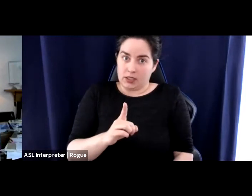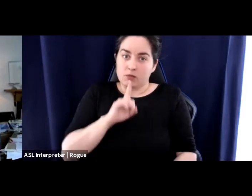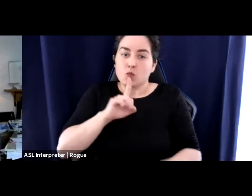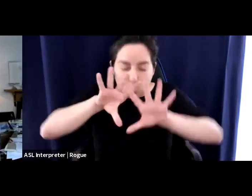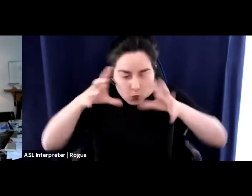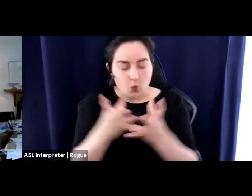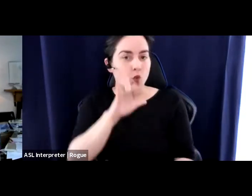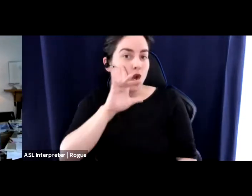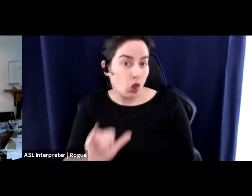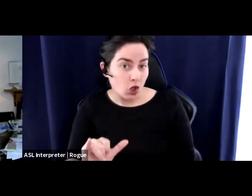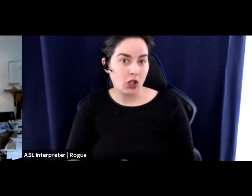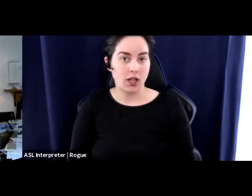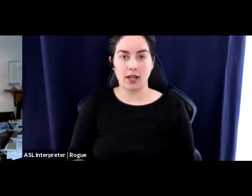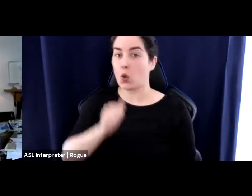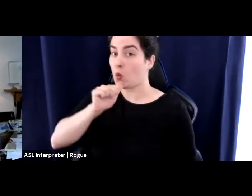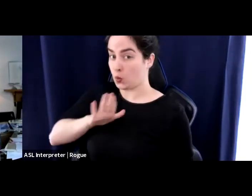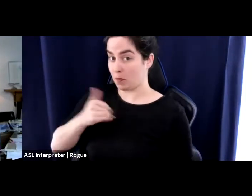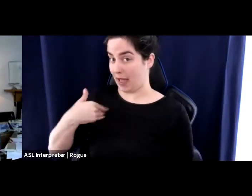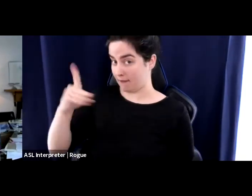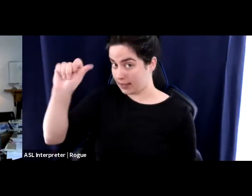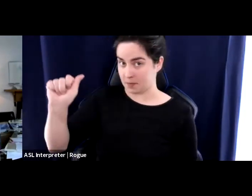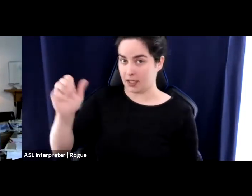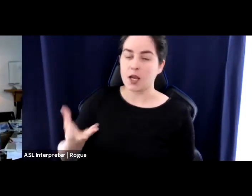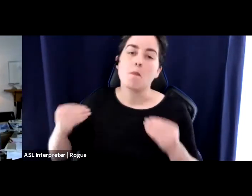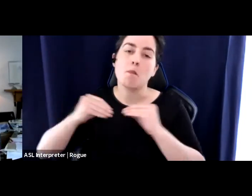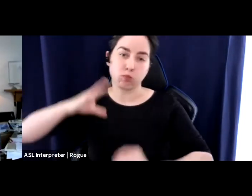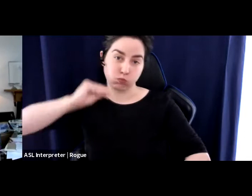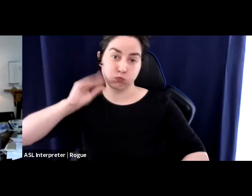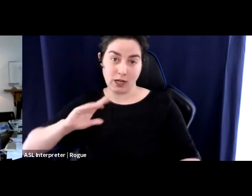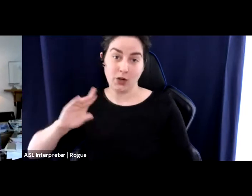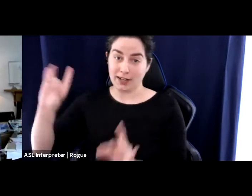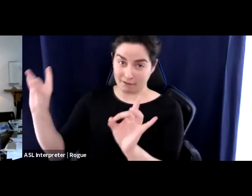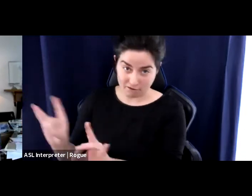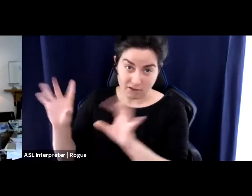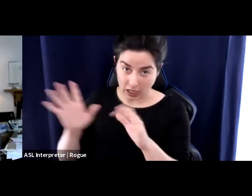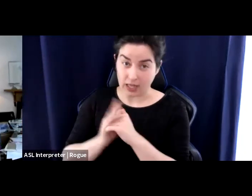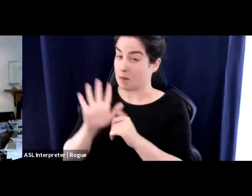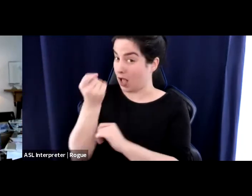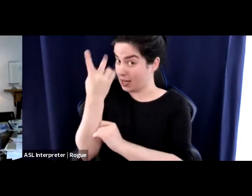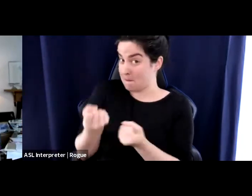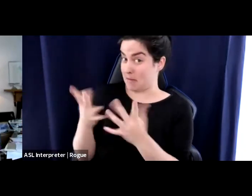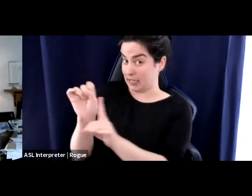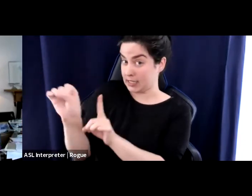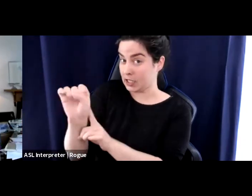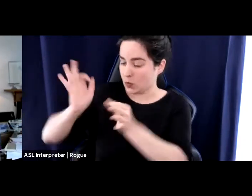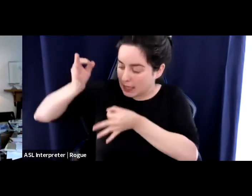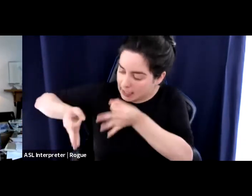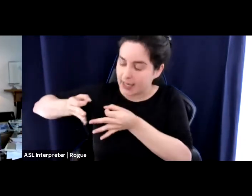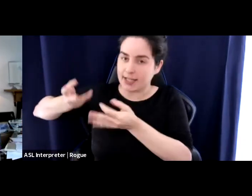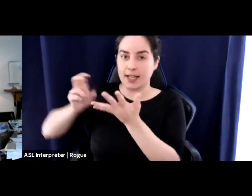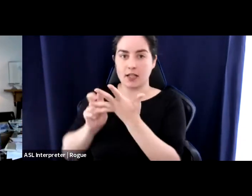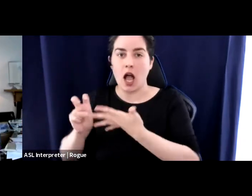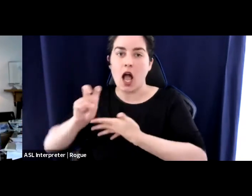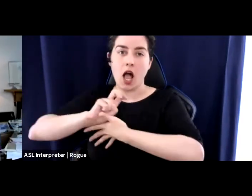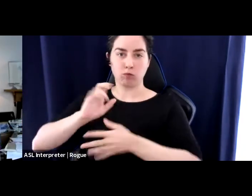gender-based violence against women with disabilities, but the other reality that not many of those cases actually make their way all the way through the system, and